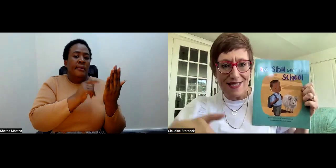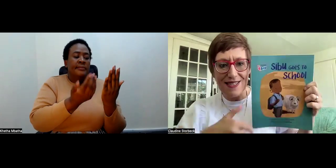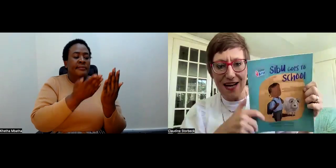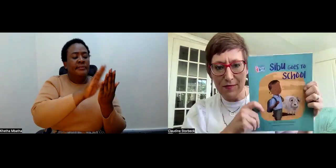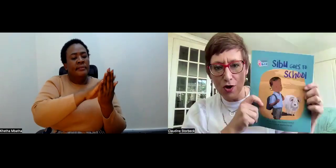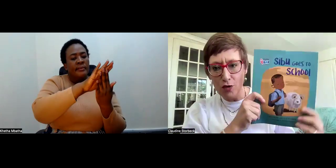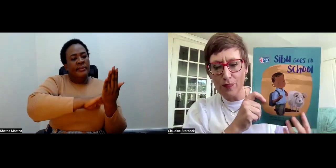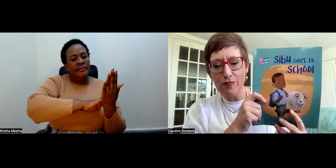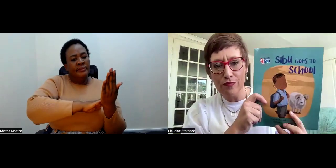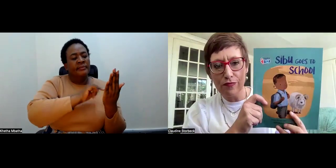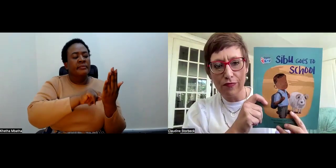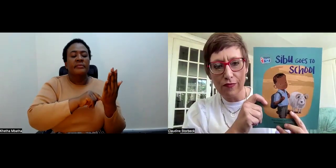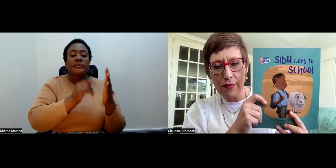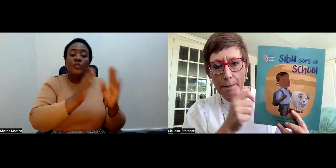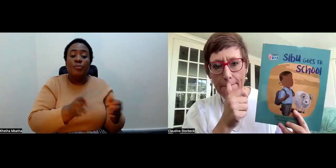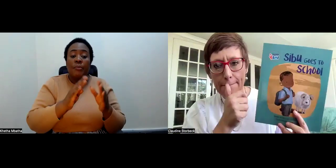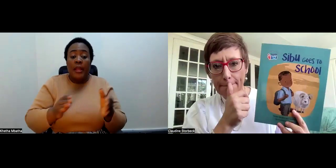preparation for what's inside the book.